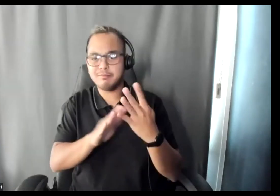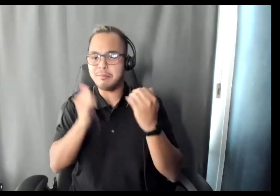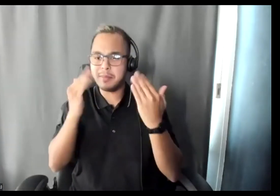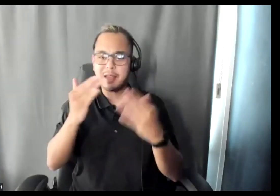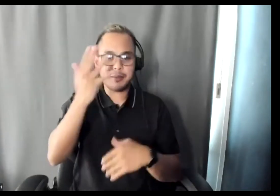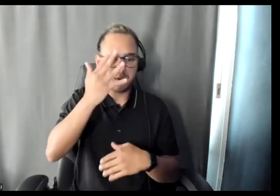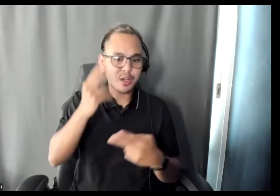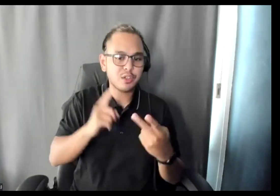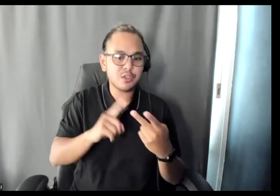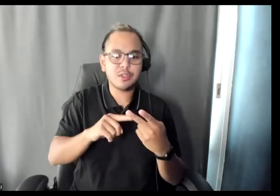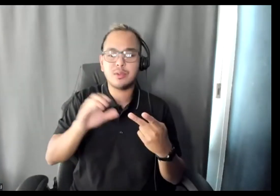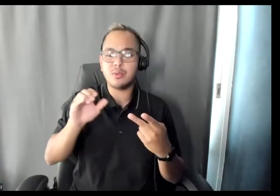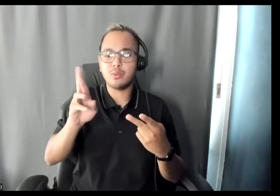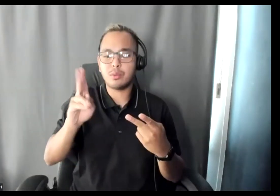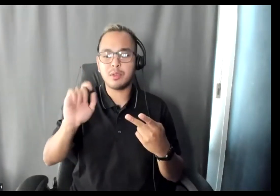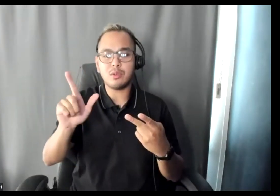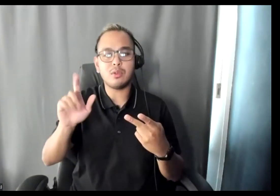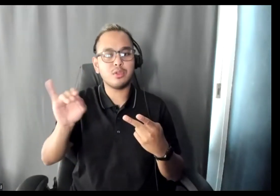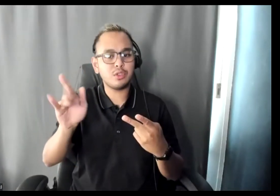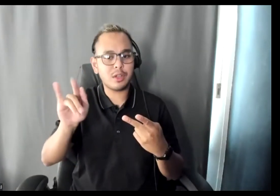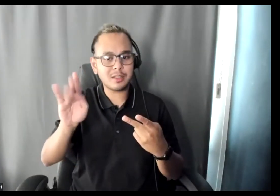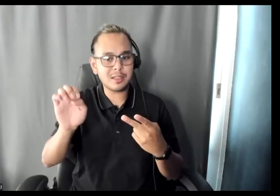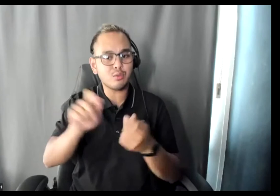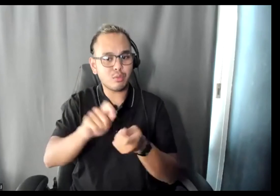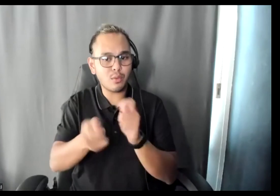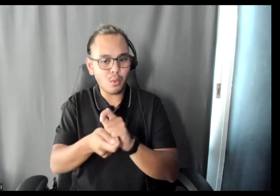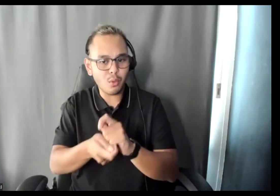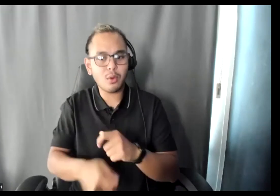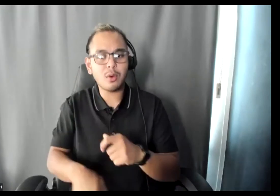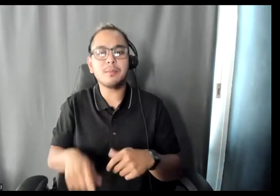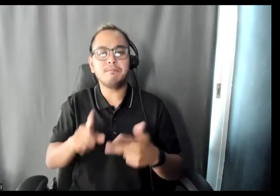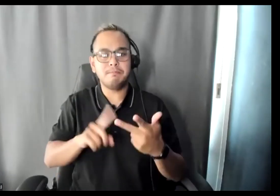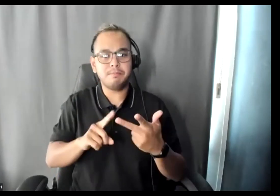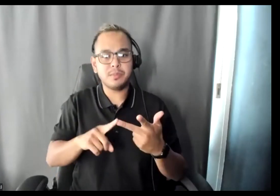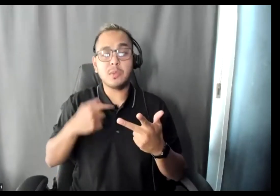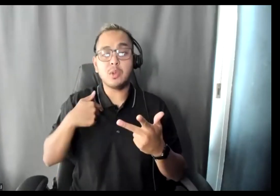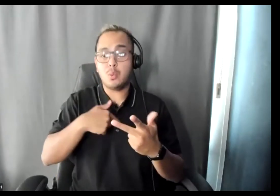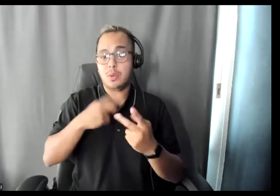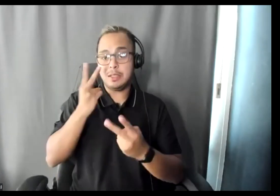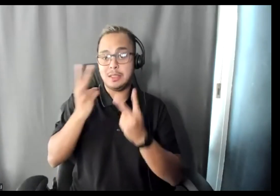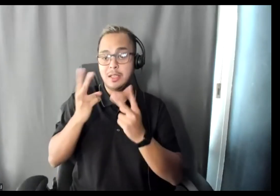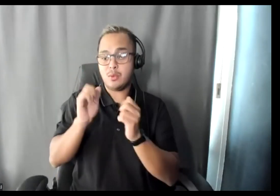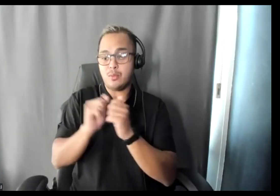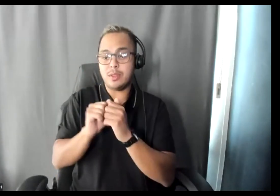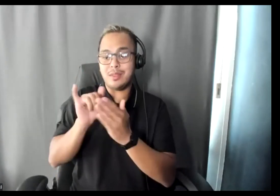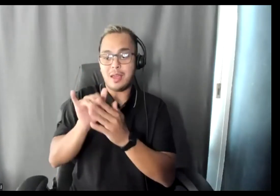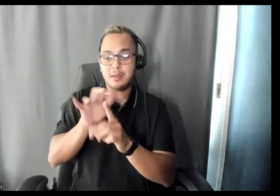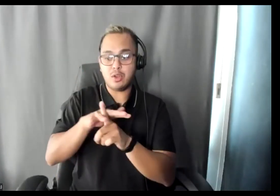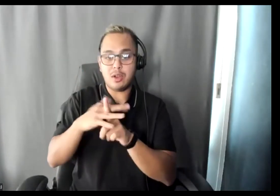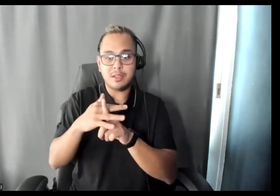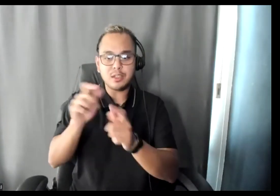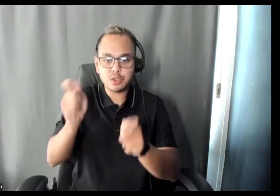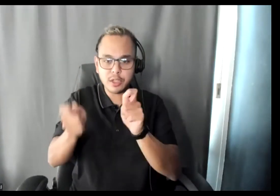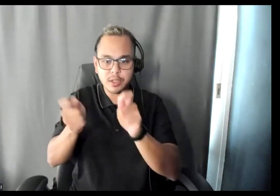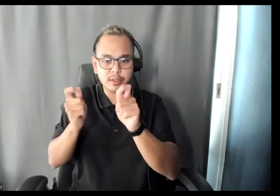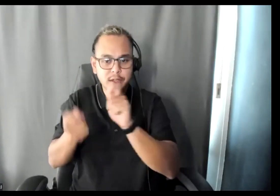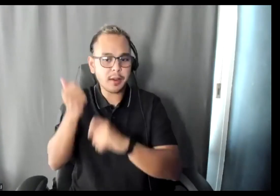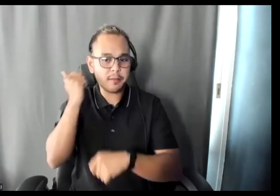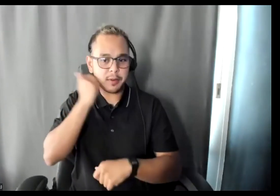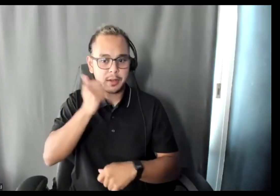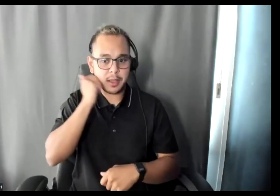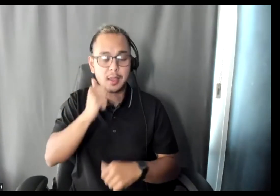criminal justice reform. You know, we're seeing with the context changing so fast, it's allowing